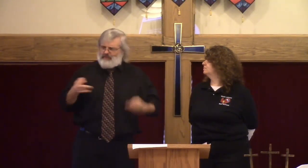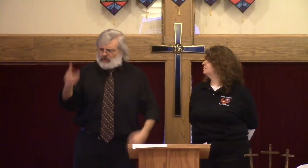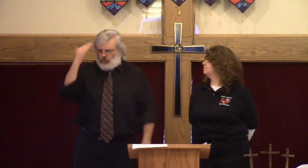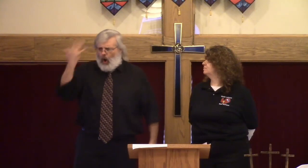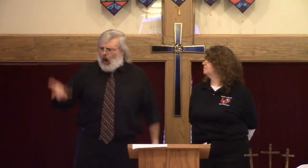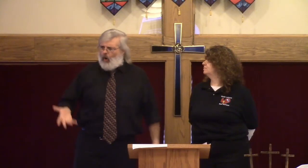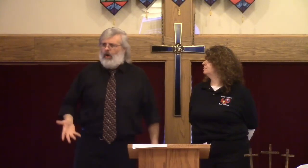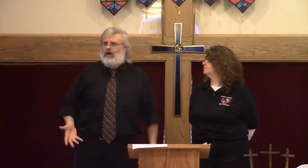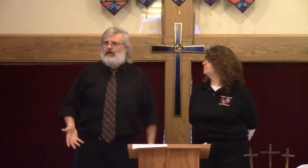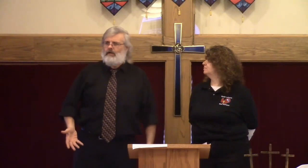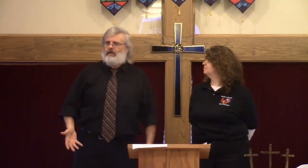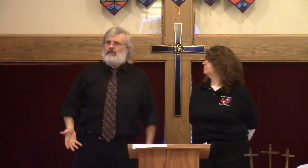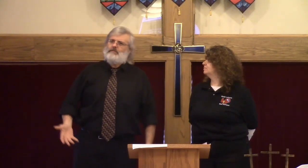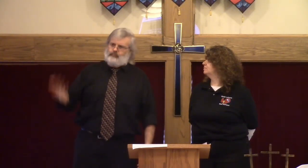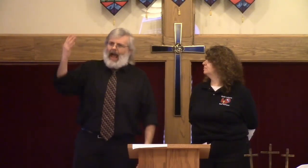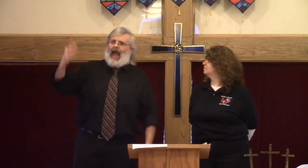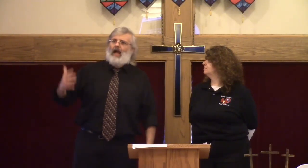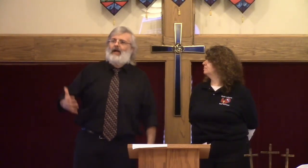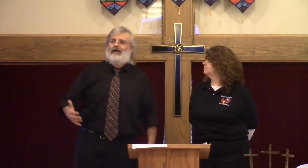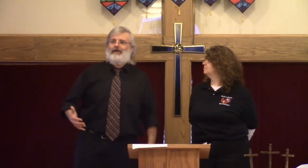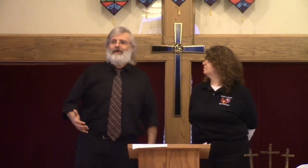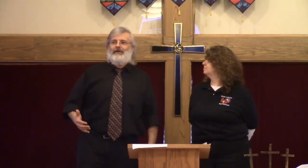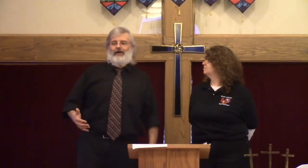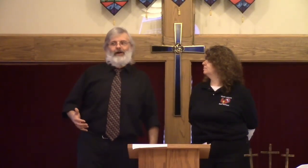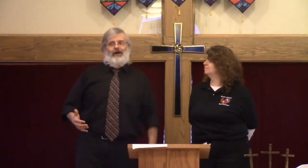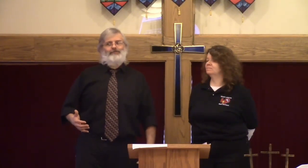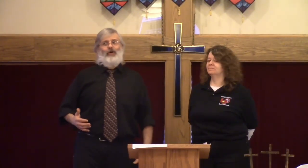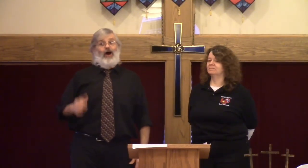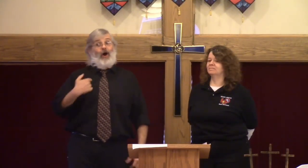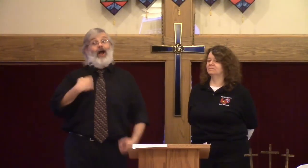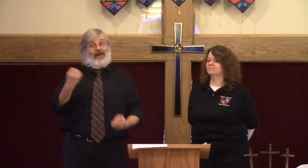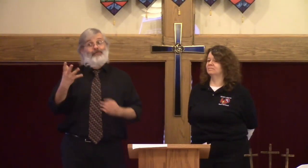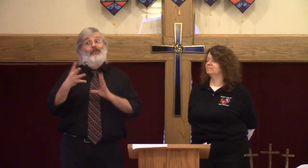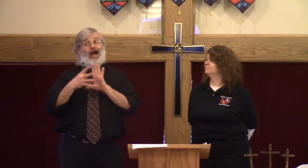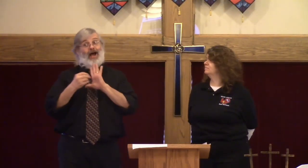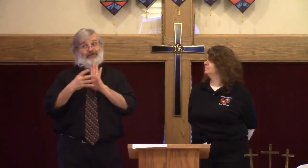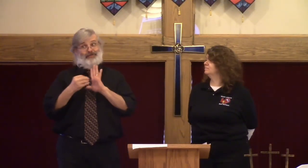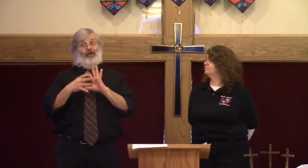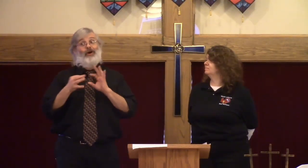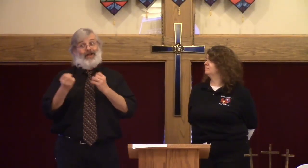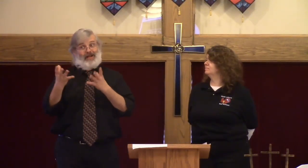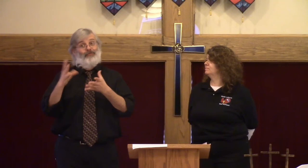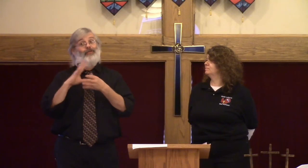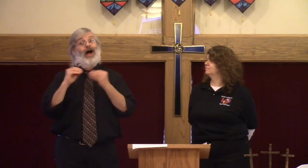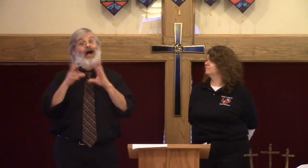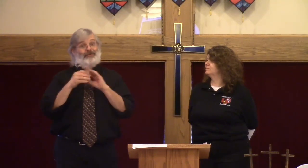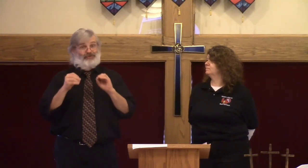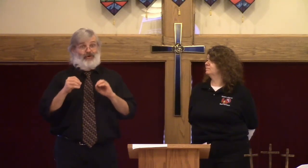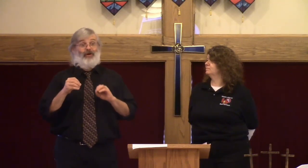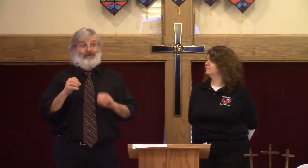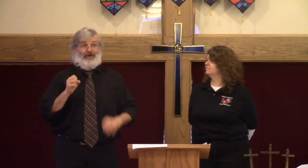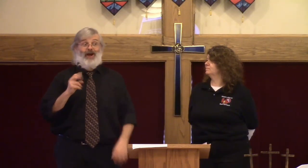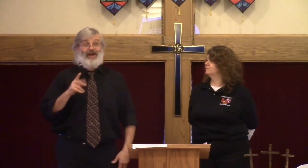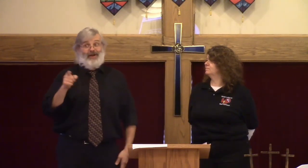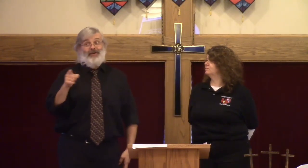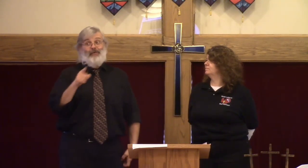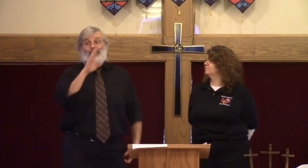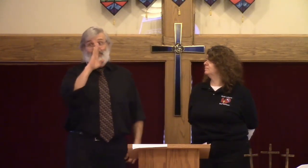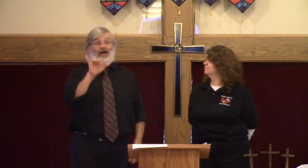you know? Whack. So I give you lots of stories. All right? You want to be blunt